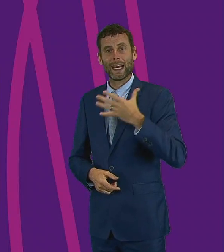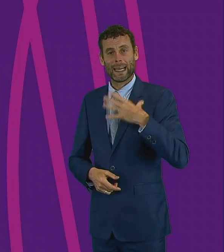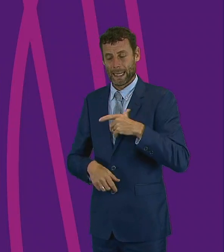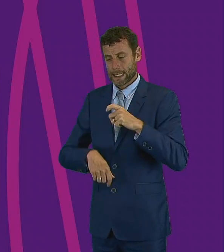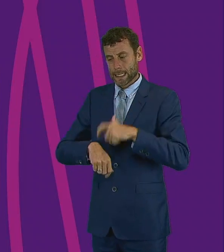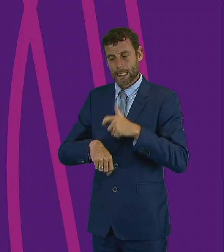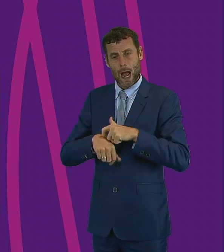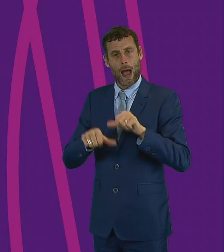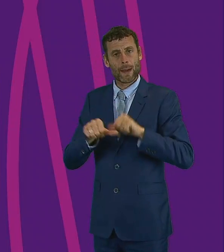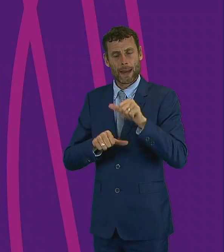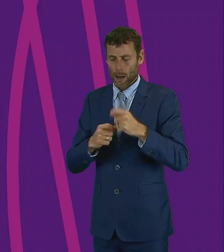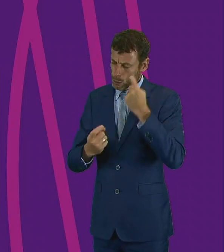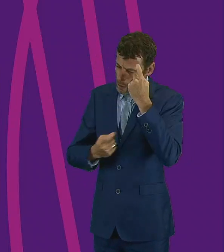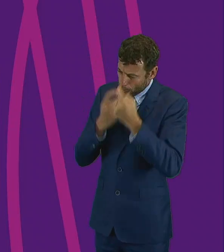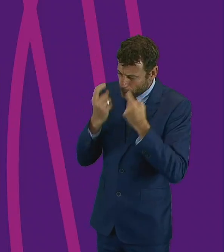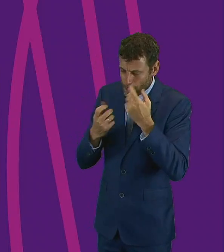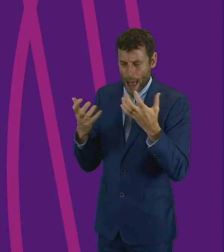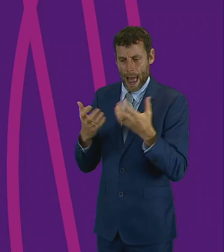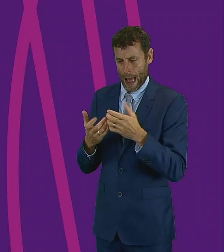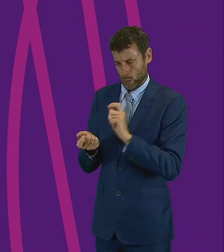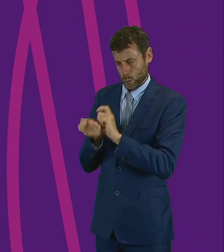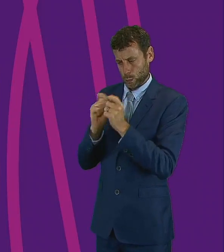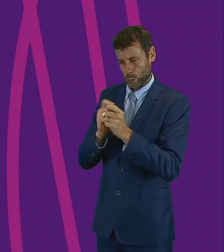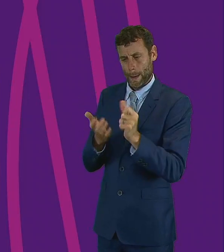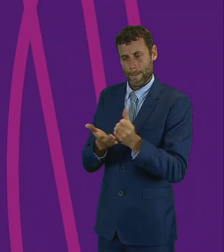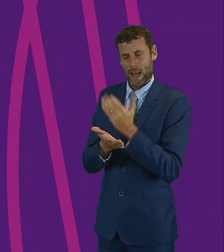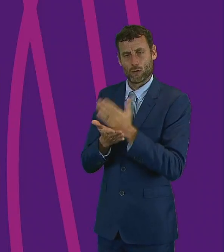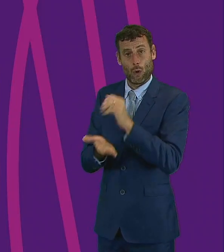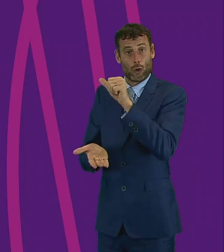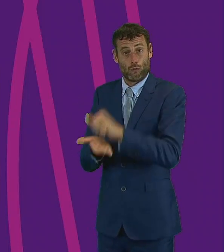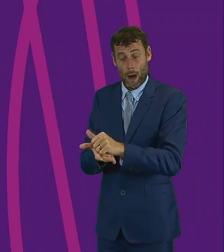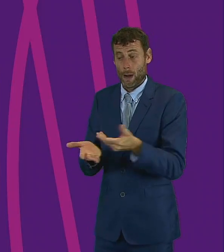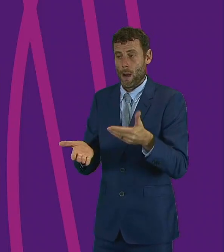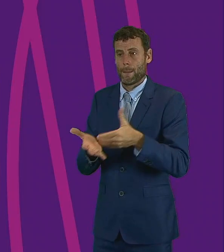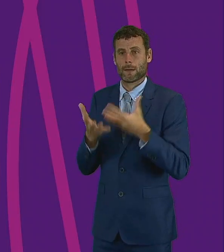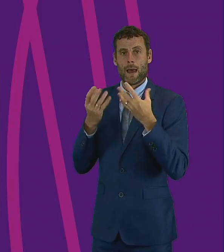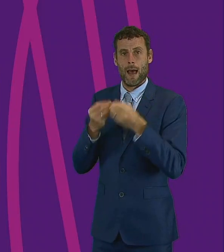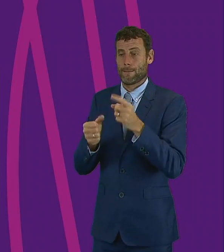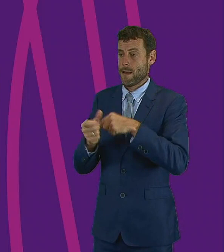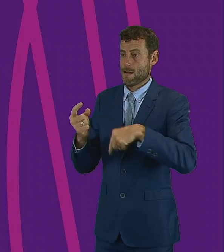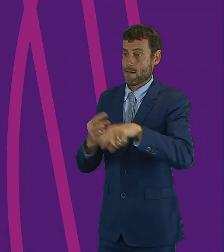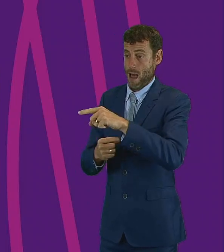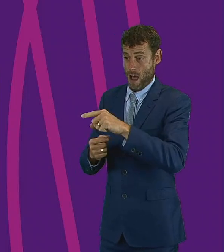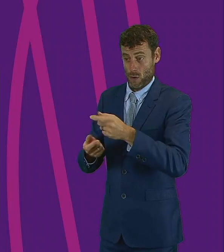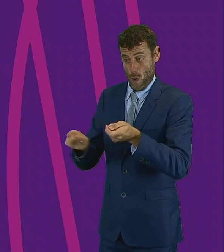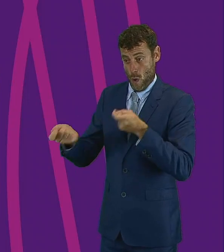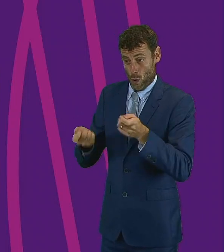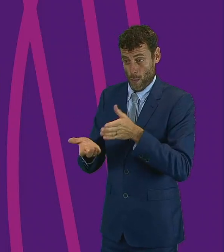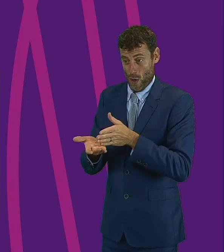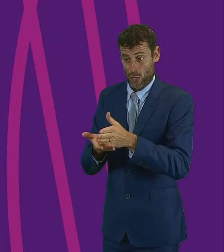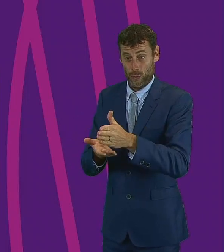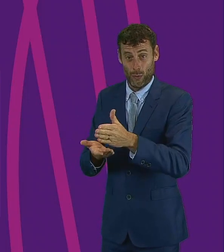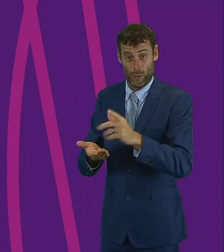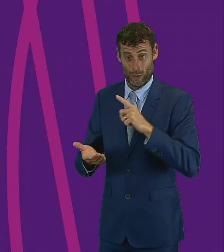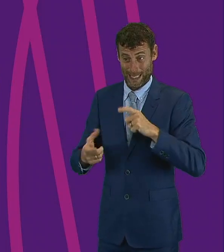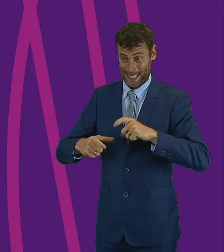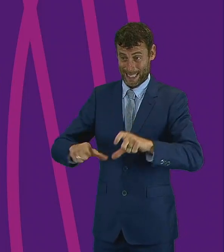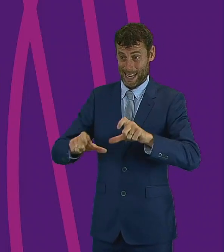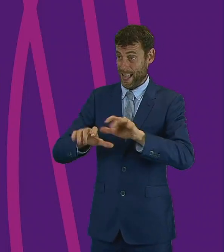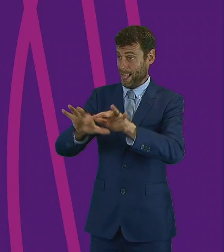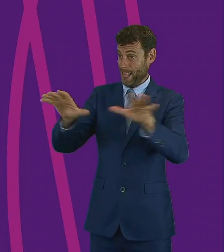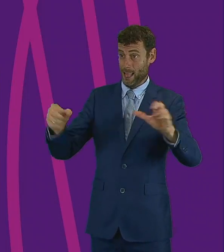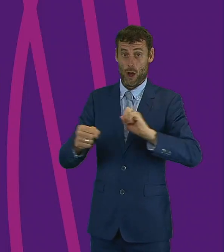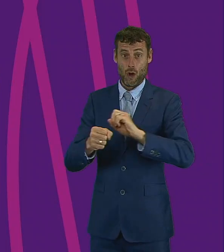to support young people through an ongoing virus situation that has not yet ended. So we will continue to take these